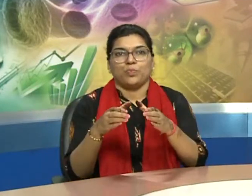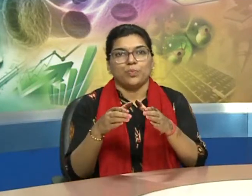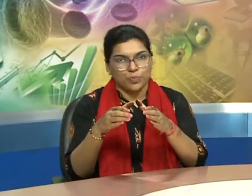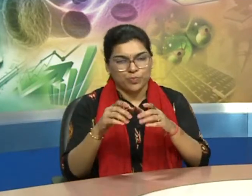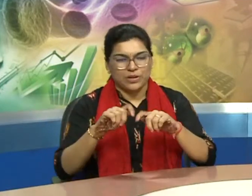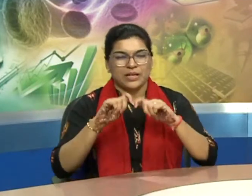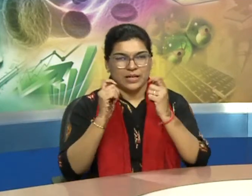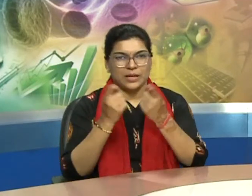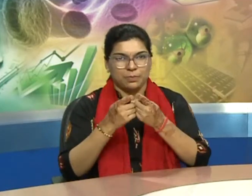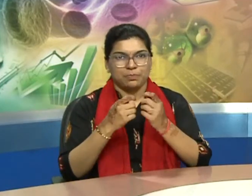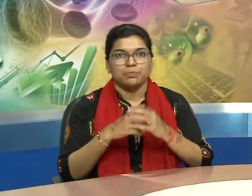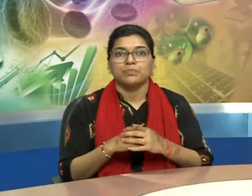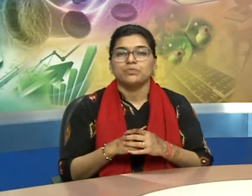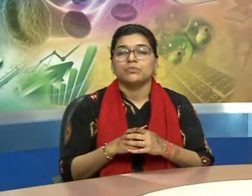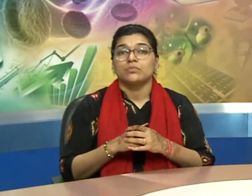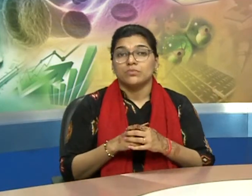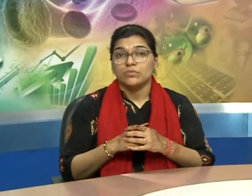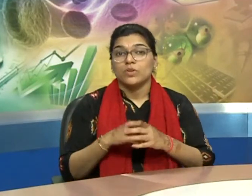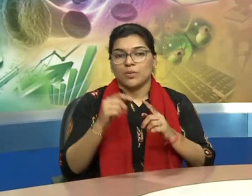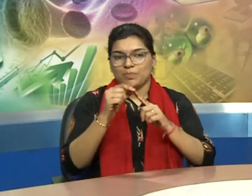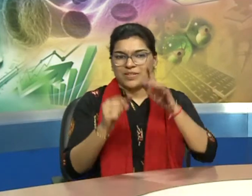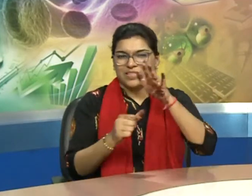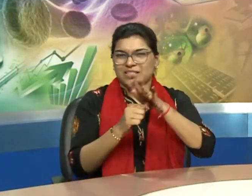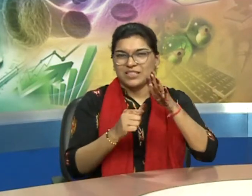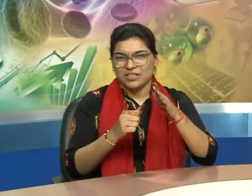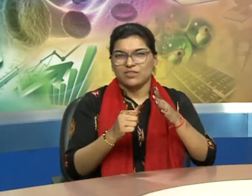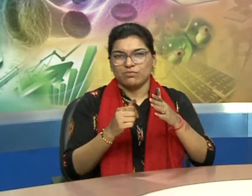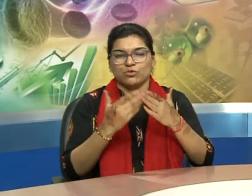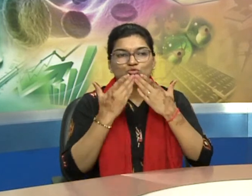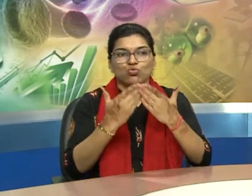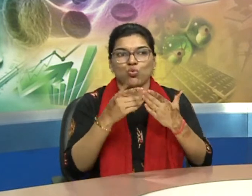Now let us understand the library committee.